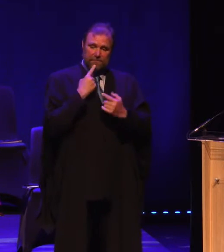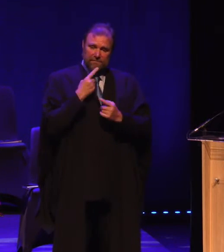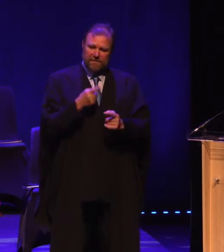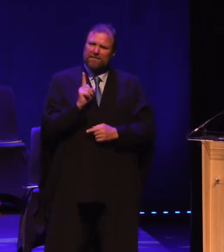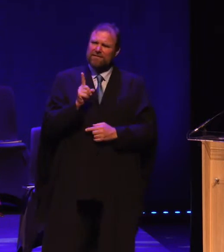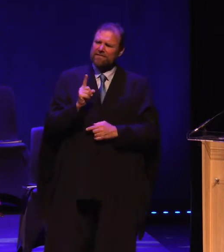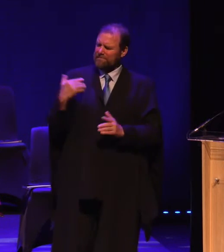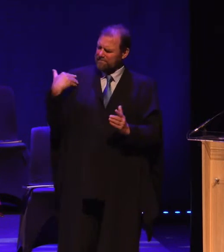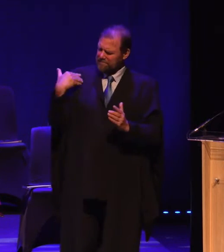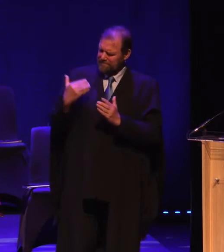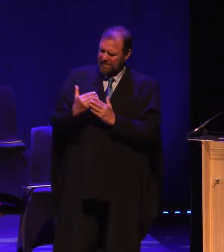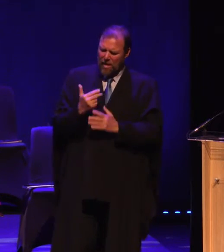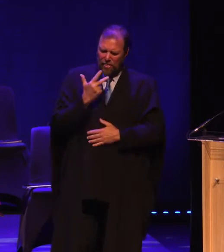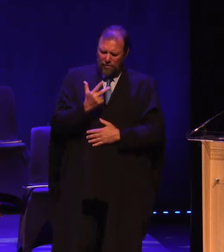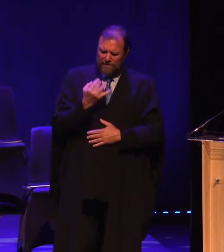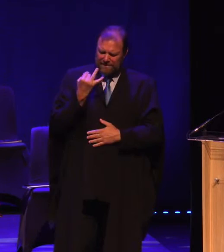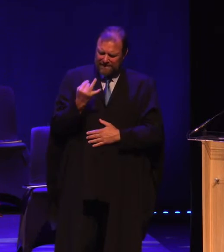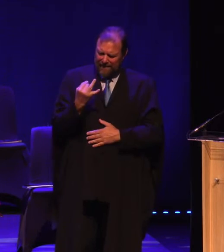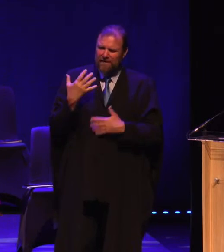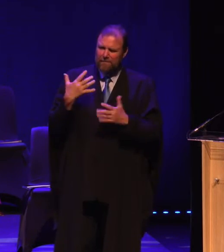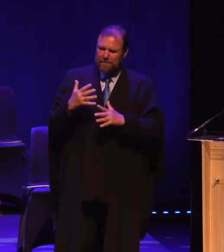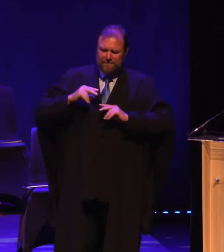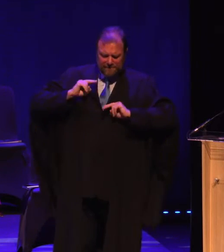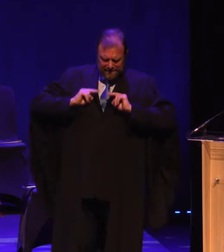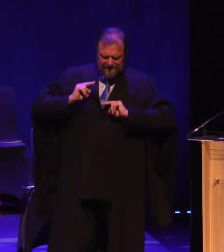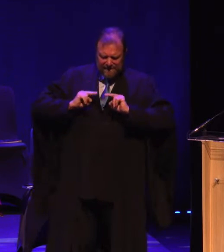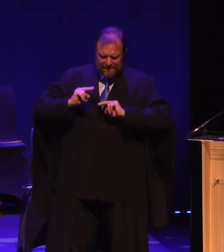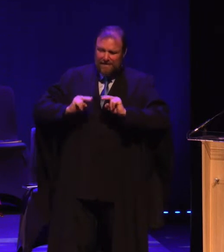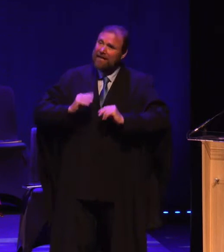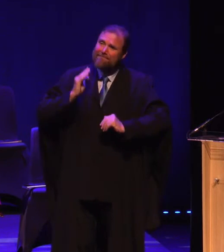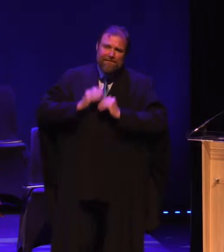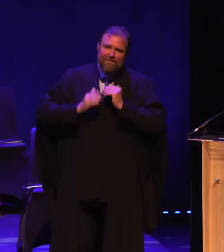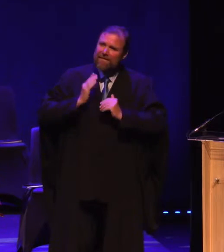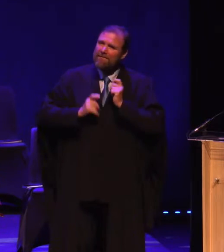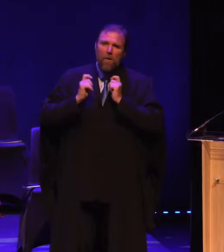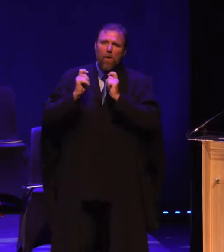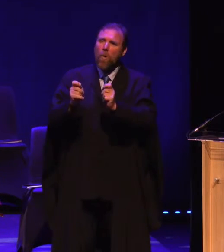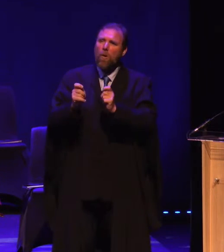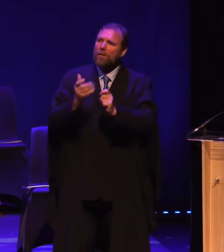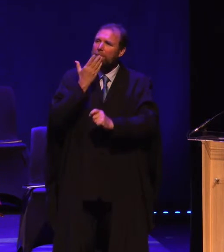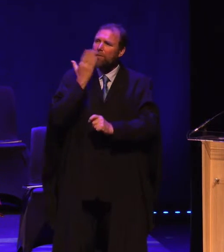37 previous PhD vivas he had conducted, he had never given such an award.